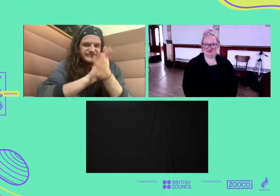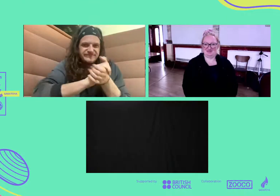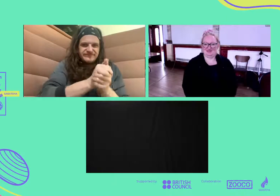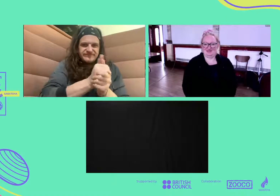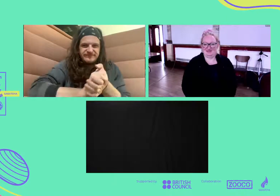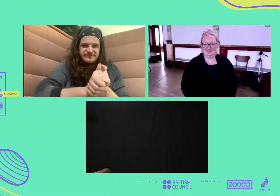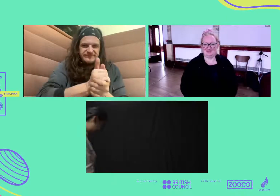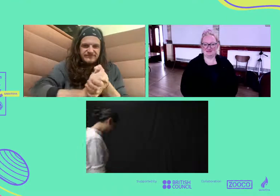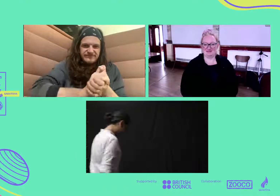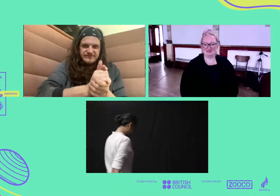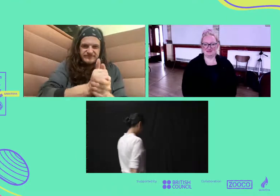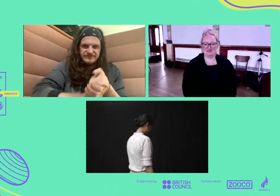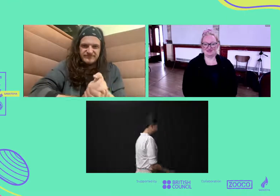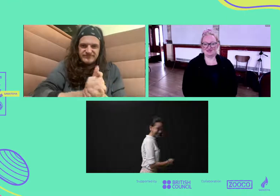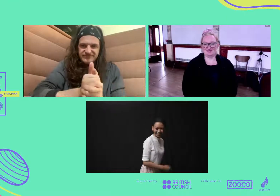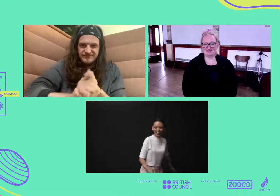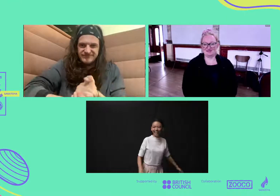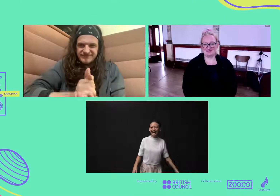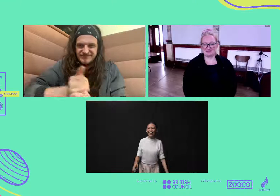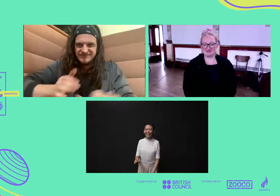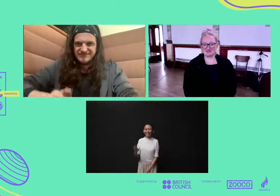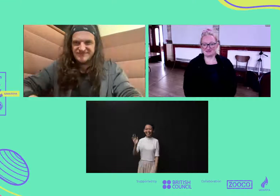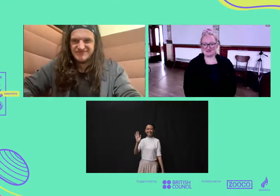Okay, who's next?